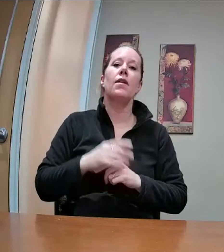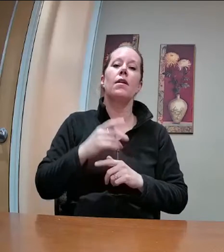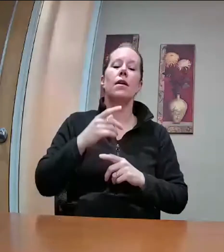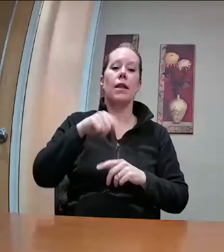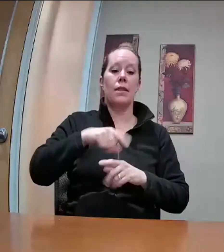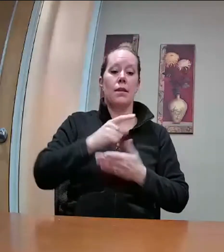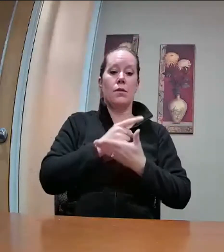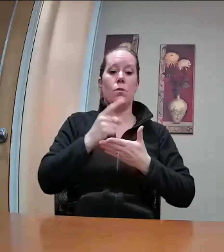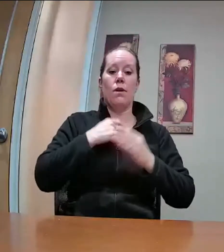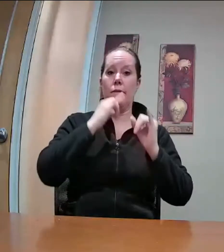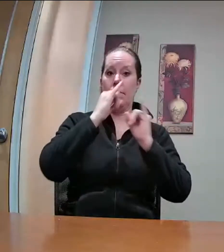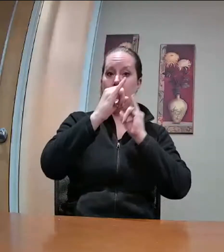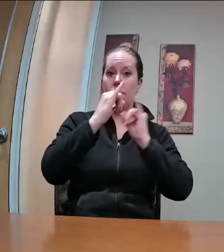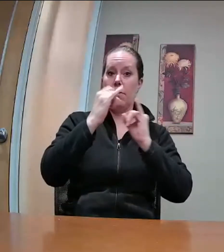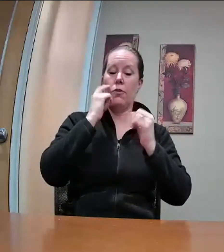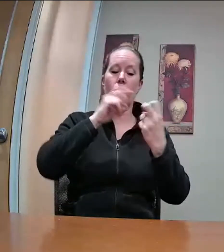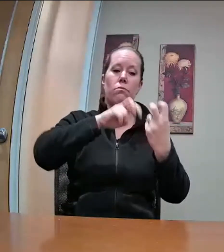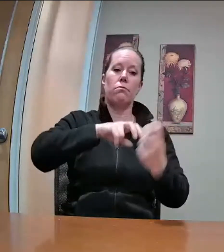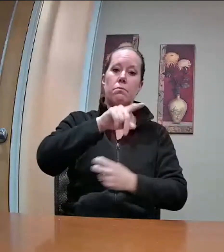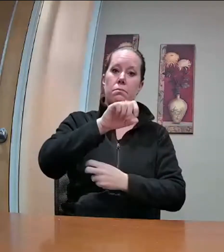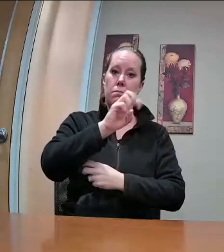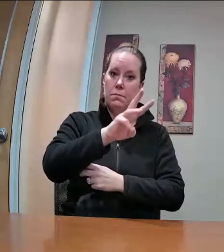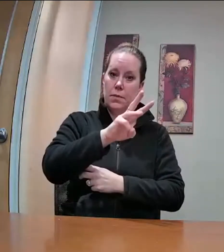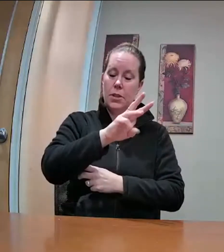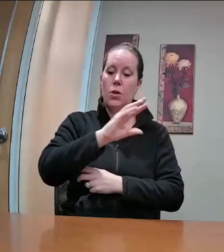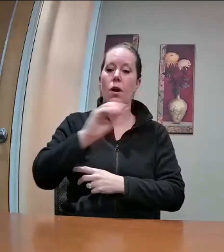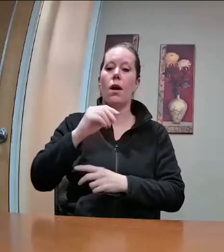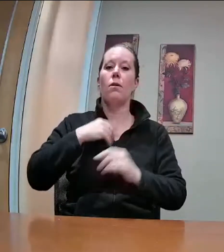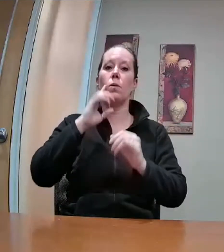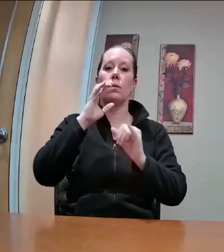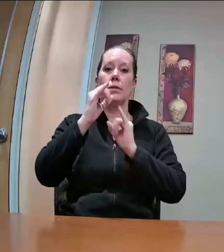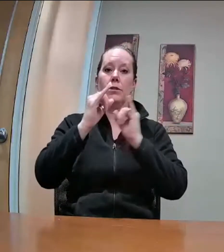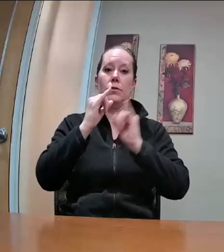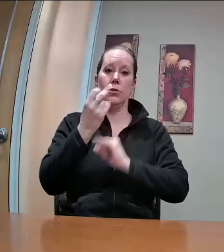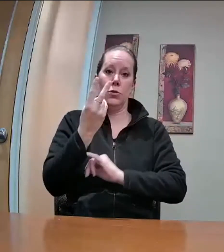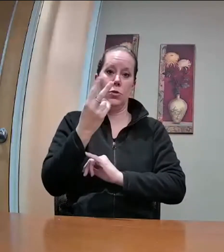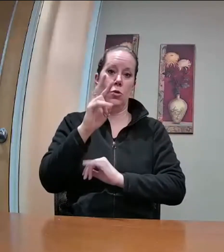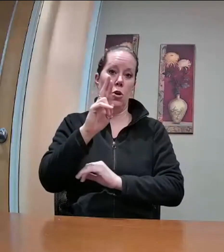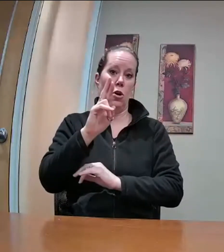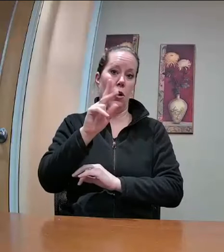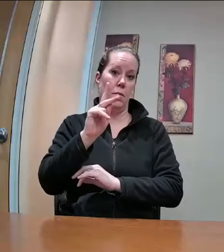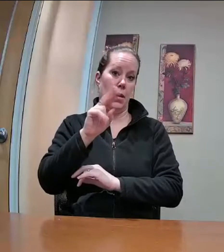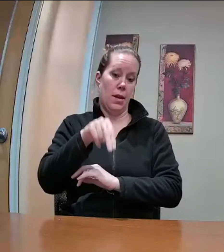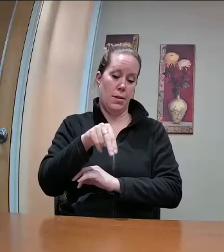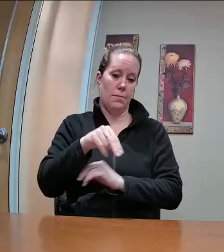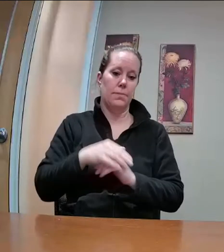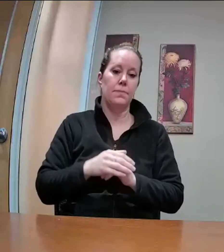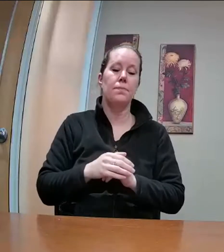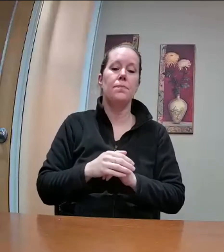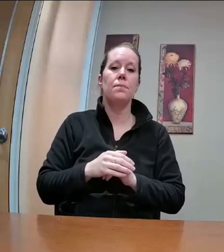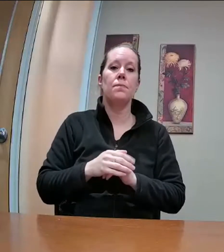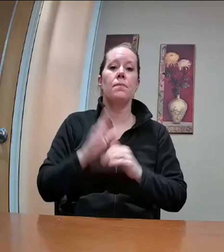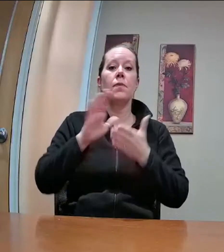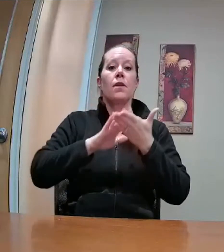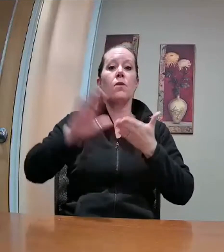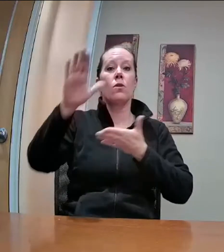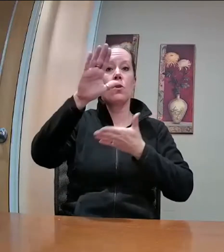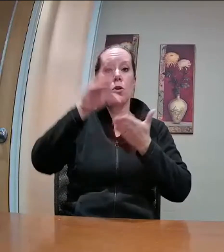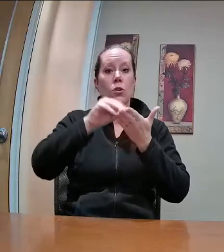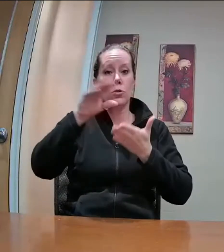PSW interview this week, and we're also interviewing 2 RPNs. We have college